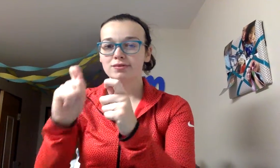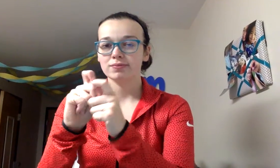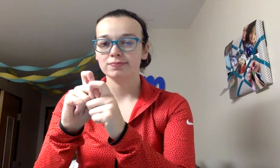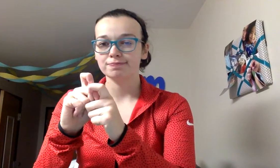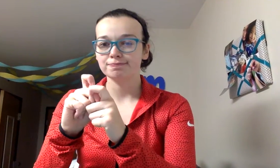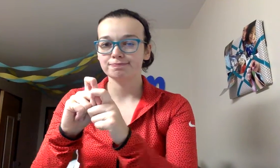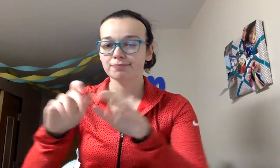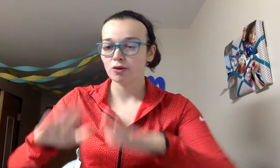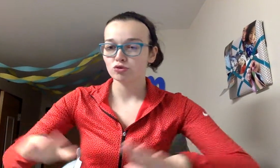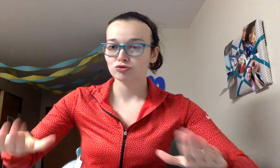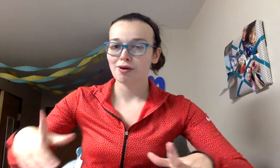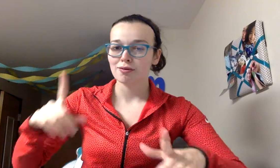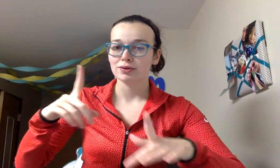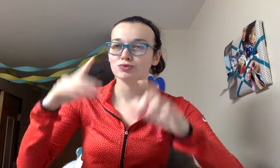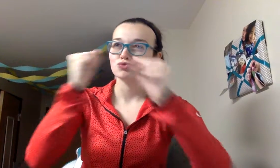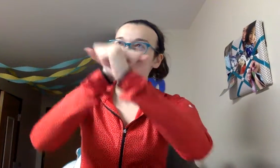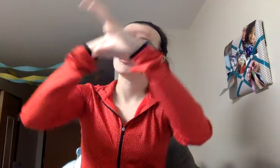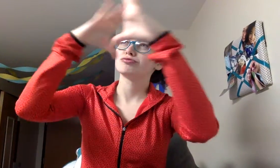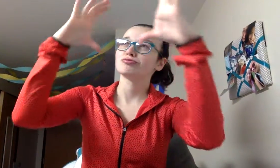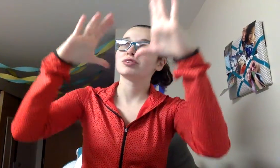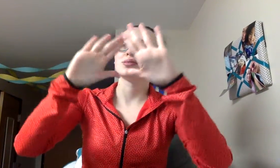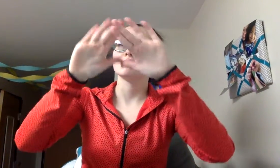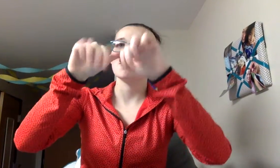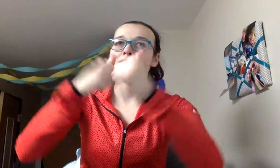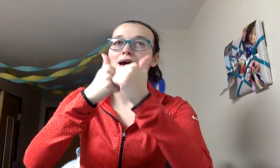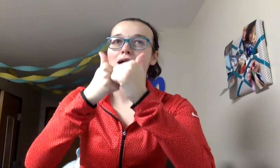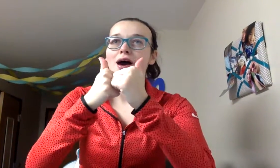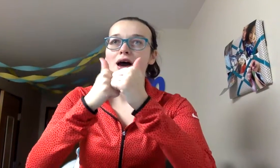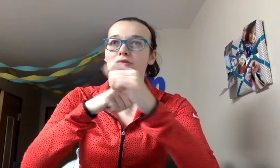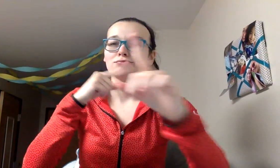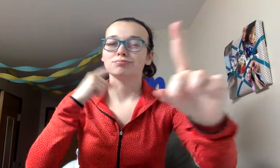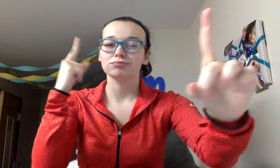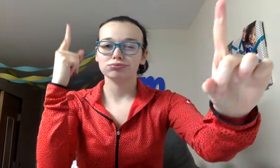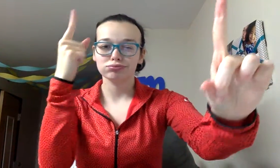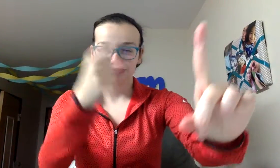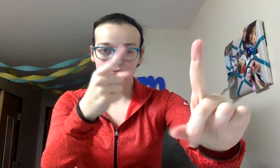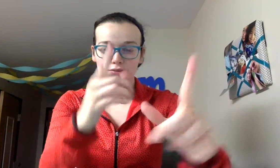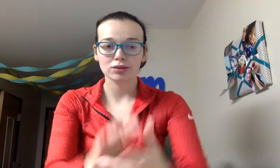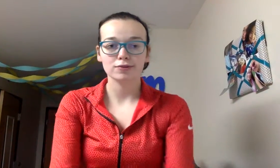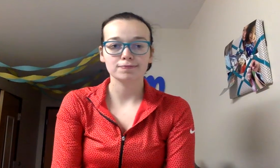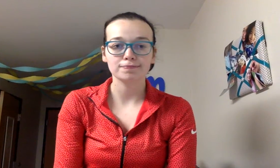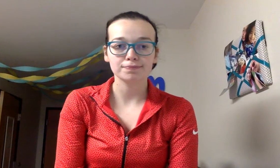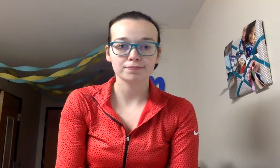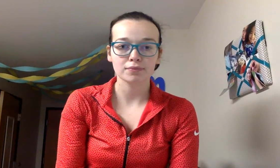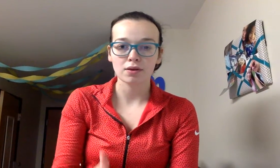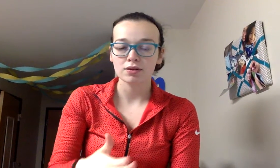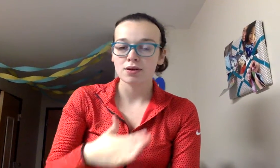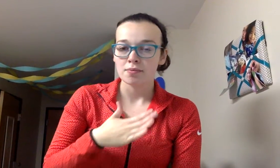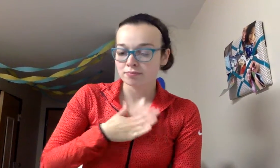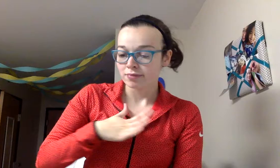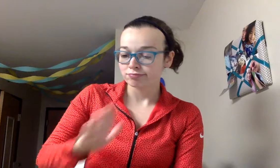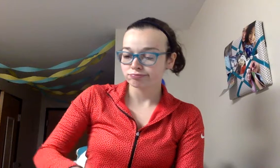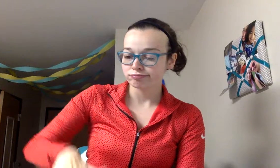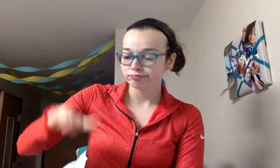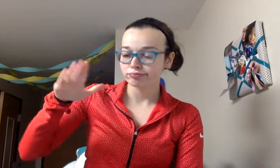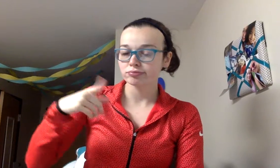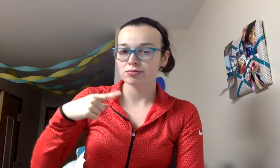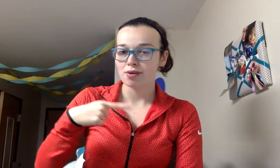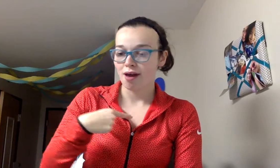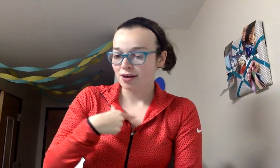can try to achieve them. My childhood dreams, your childhood dreams. As a child, I had an incredibly happy childhood. I went